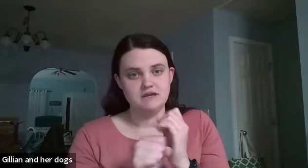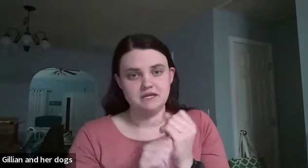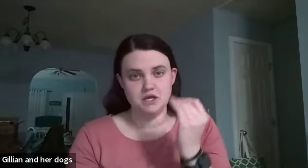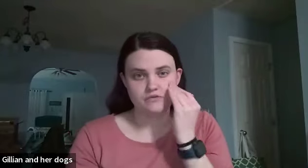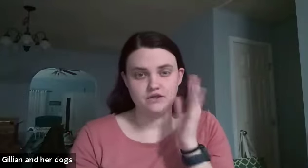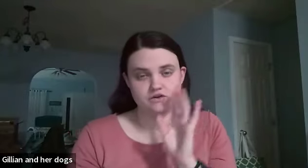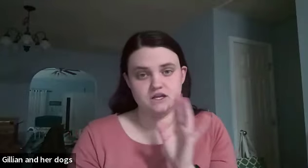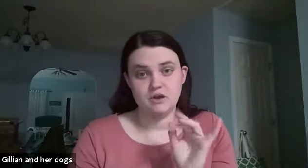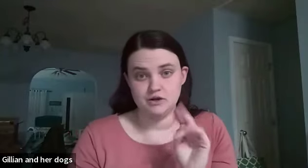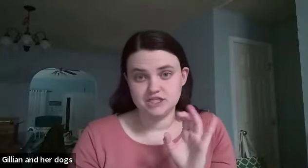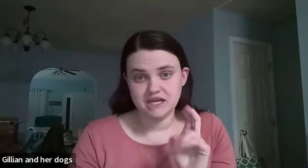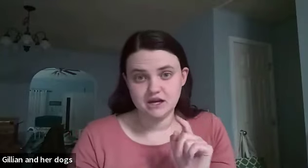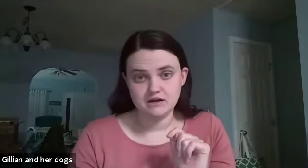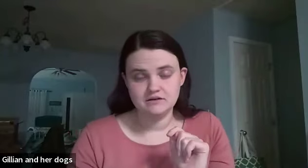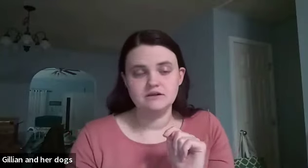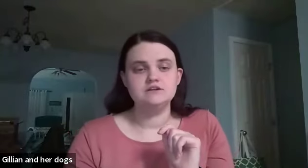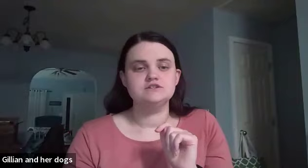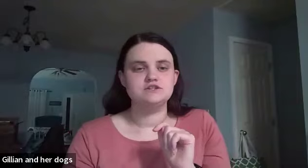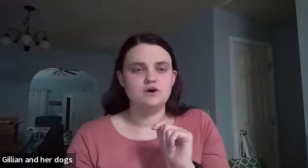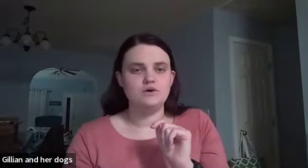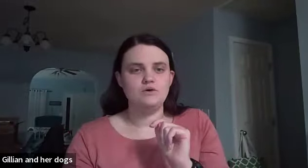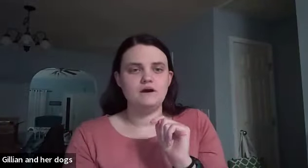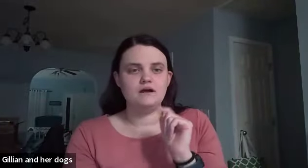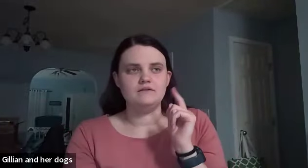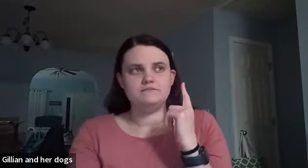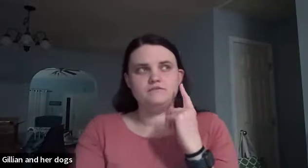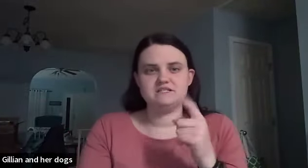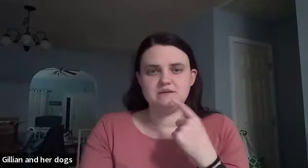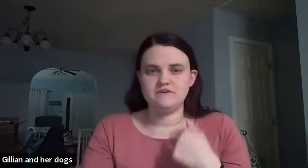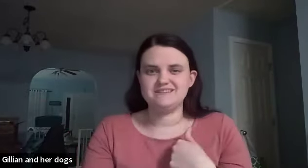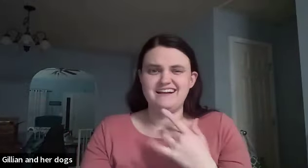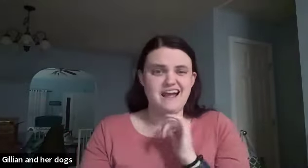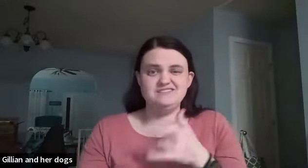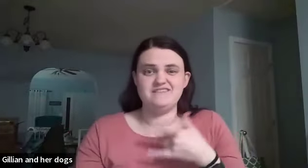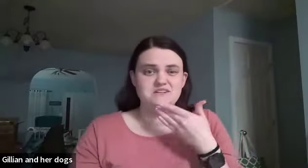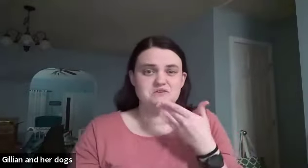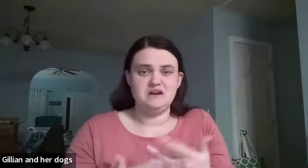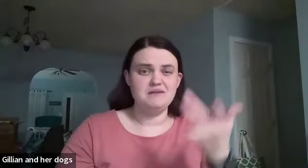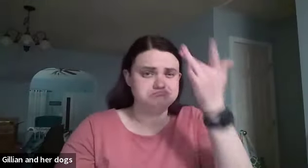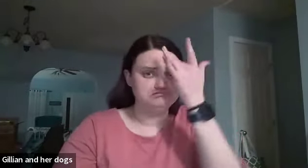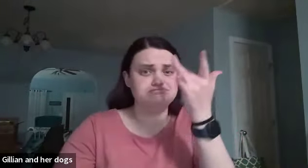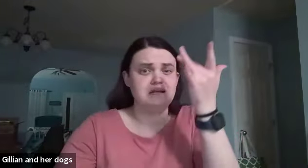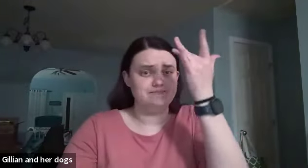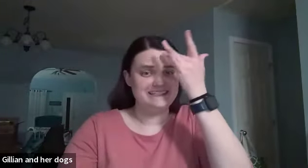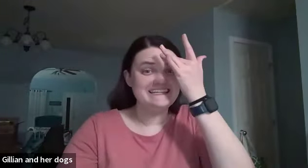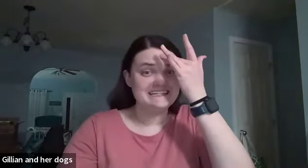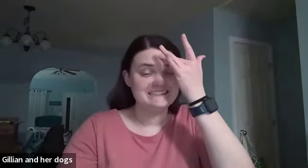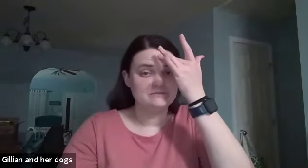make it known that you're talking about urgent care. So, for example, if I was saying, I do not feel good, I am sick,